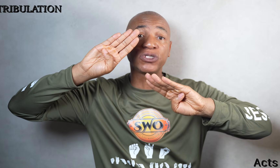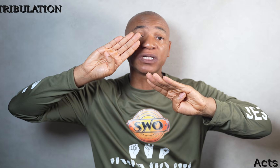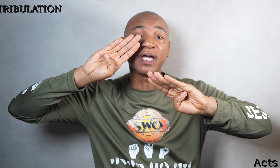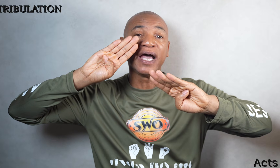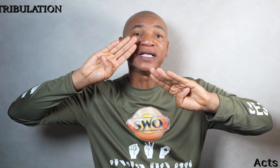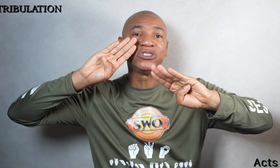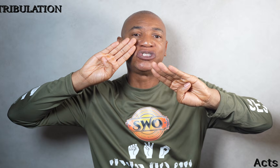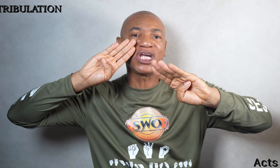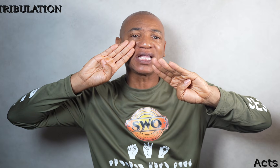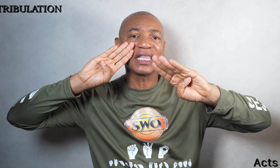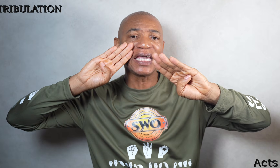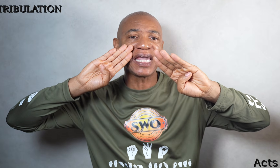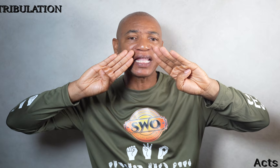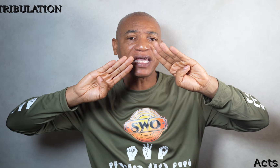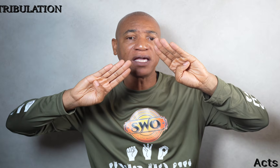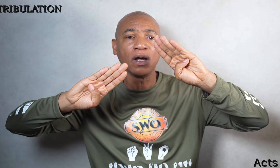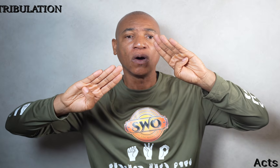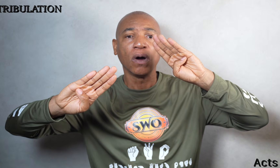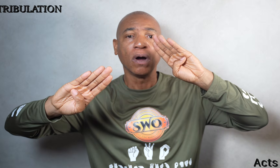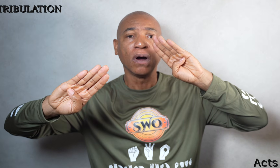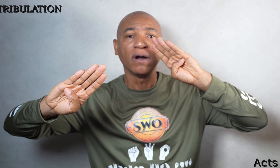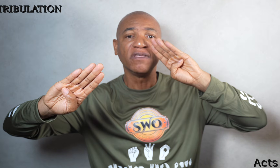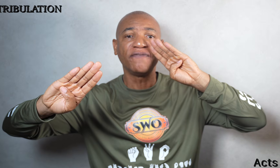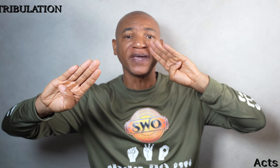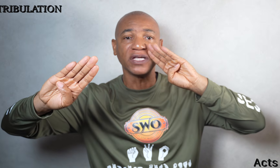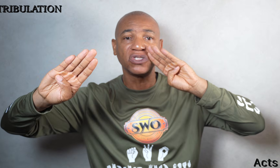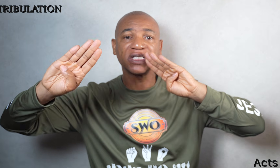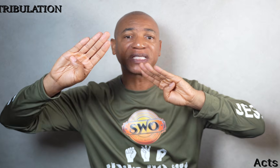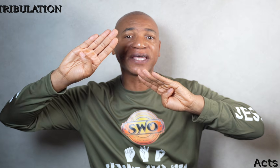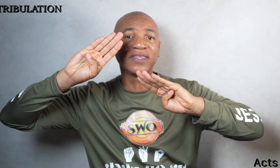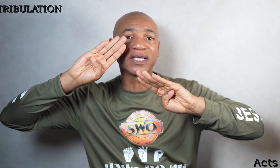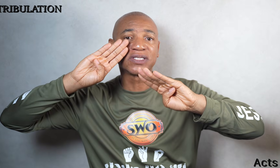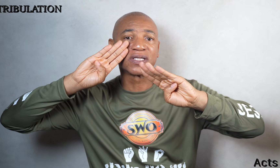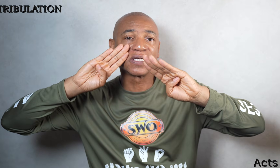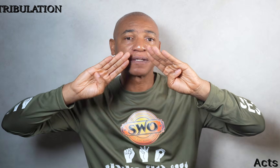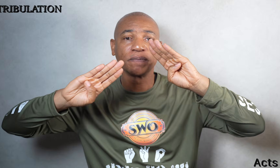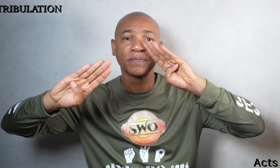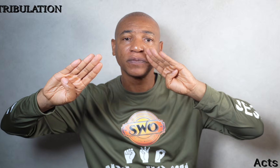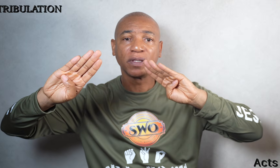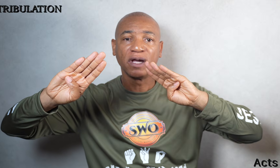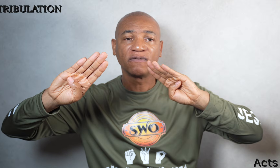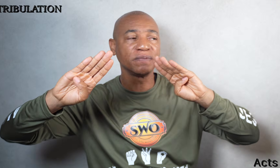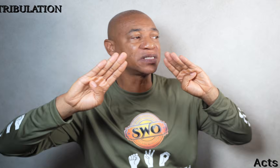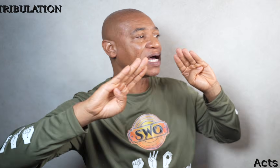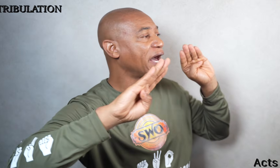motion, gently hitting the face, just like this. From the side,